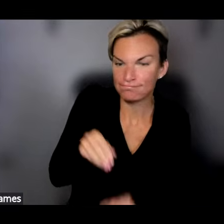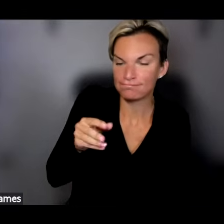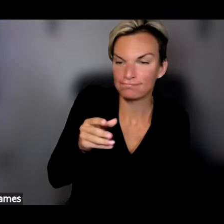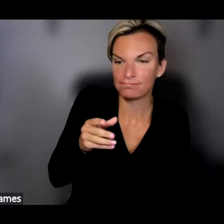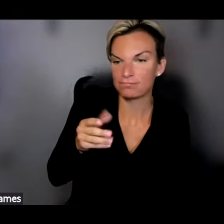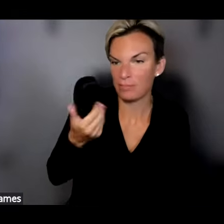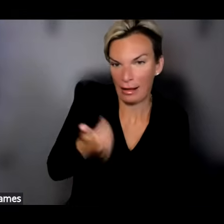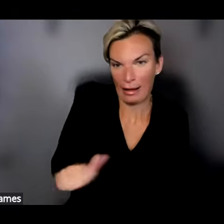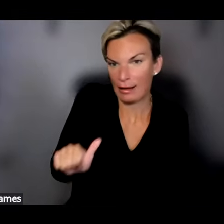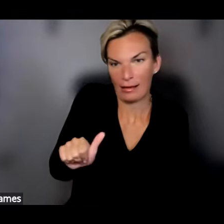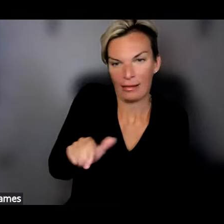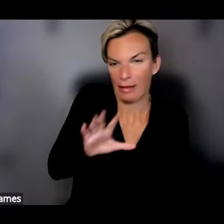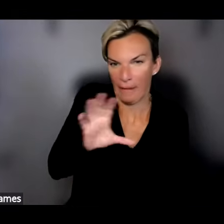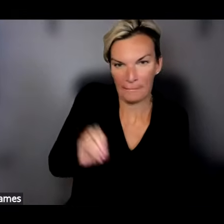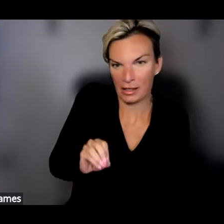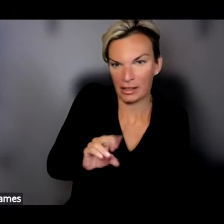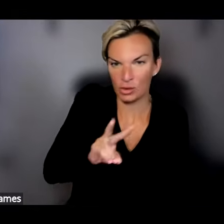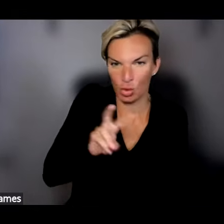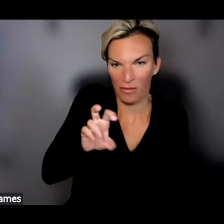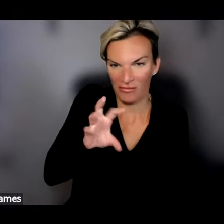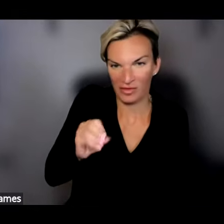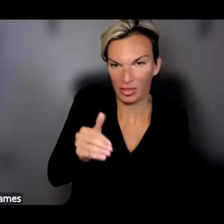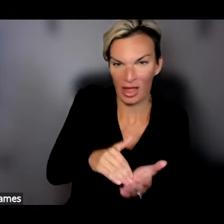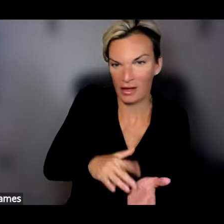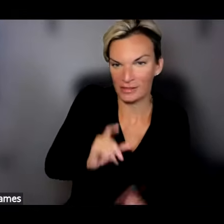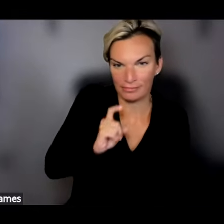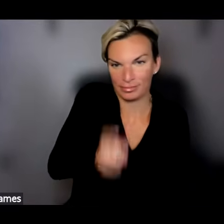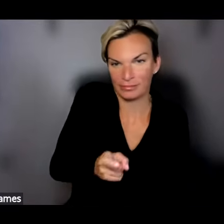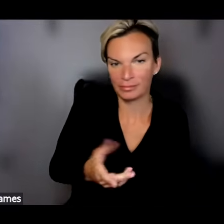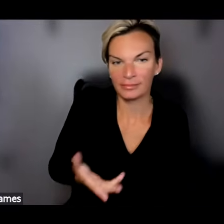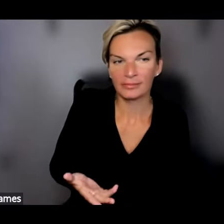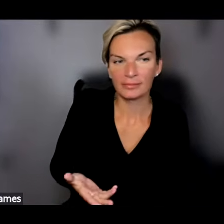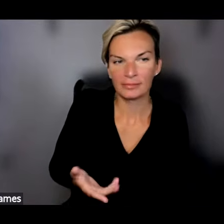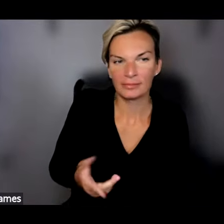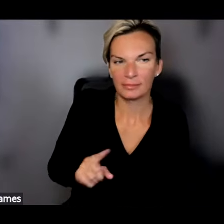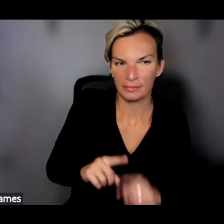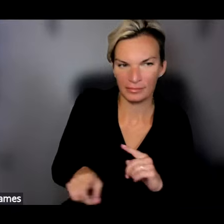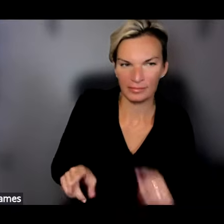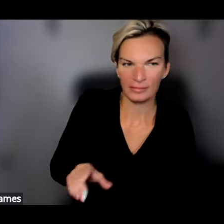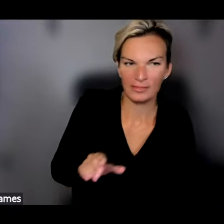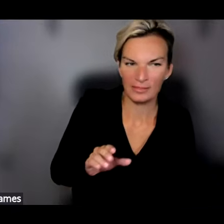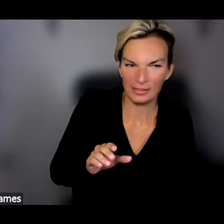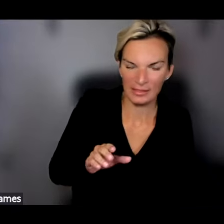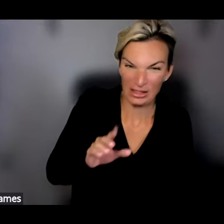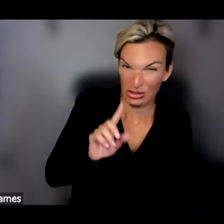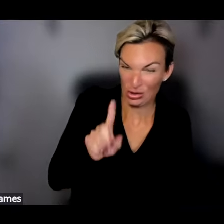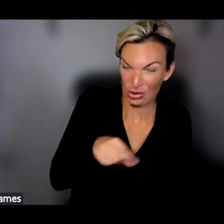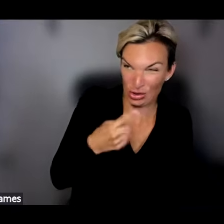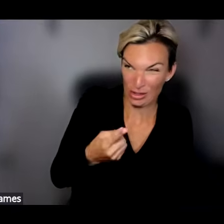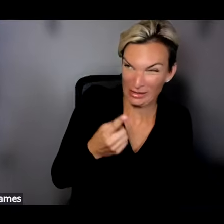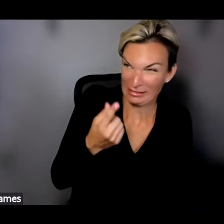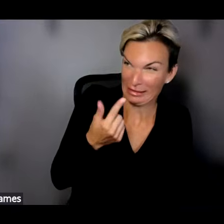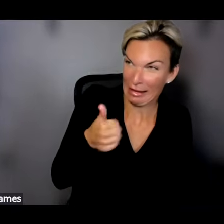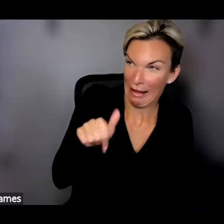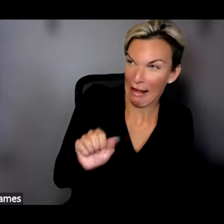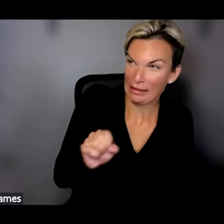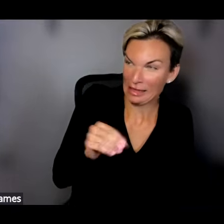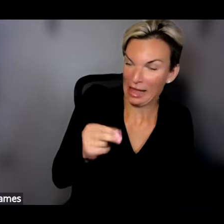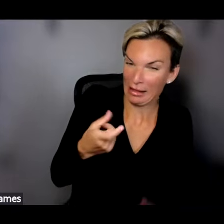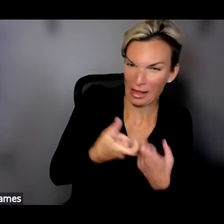Does, yeah. Well, I would say that by saying that that's just gas and electric utilities, isn't that a bit misleading?